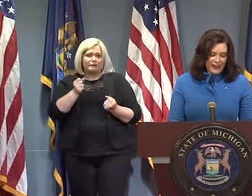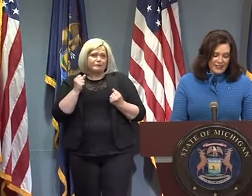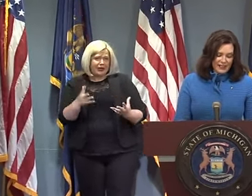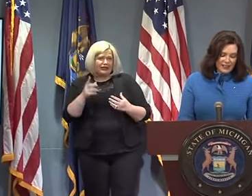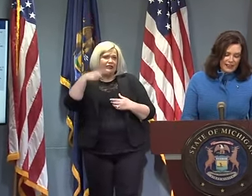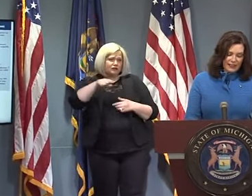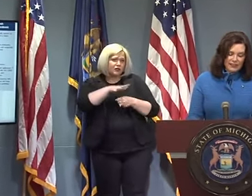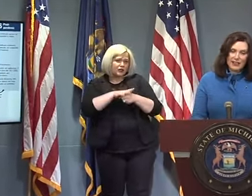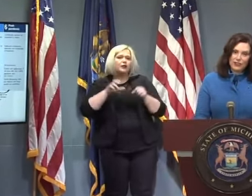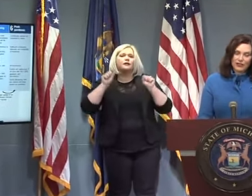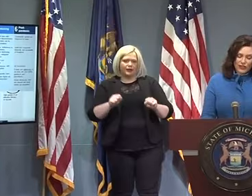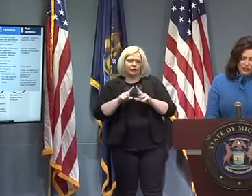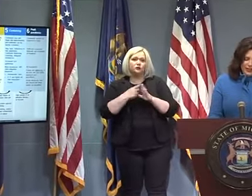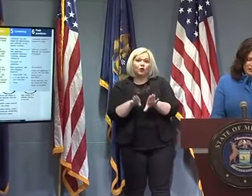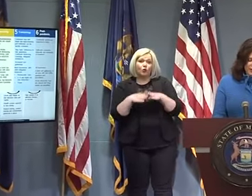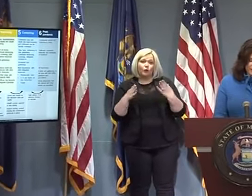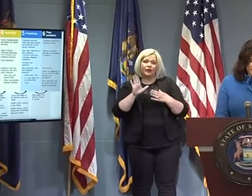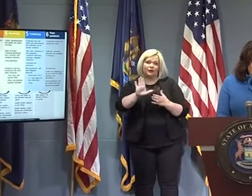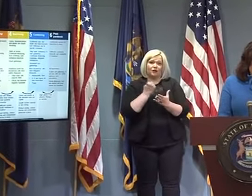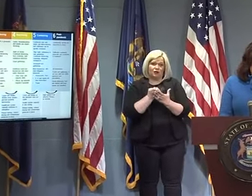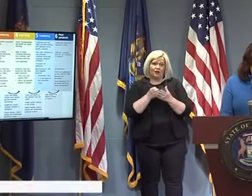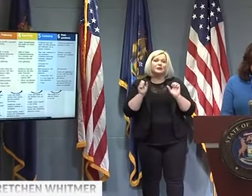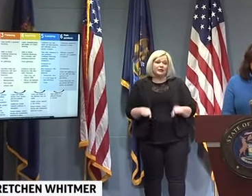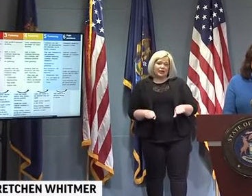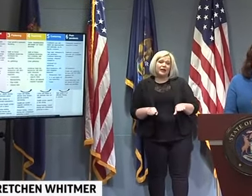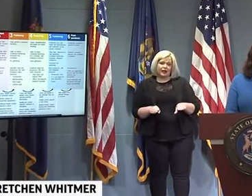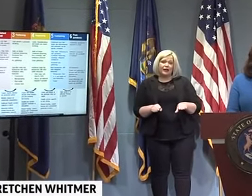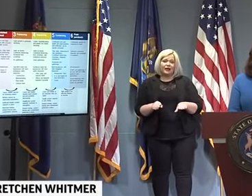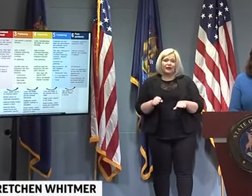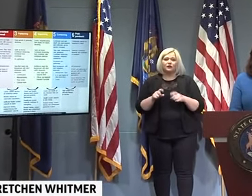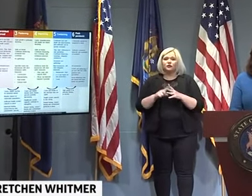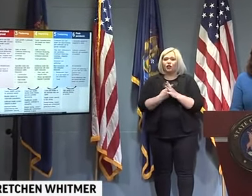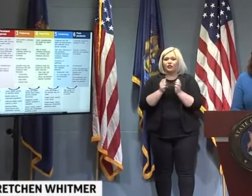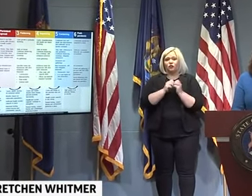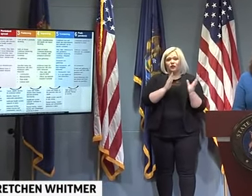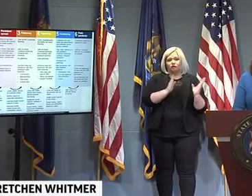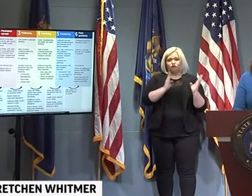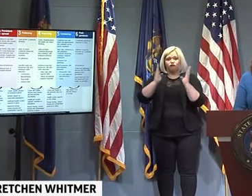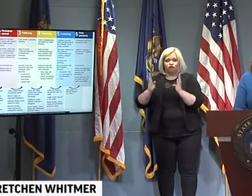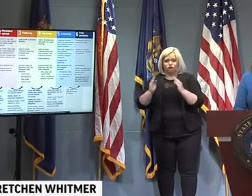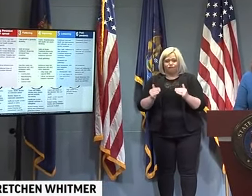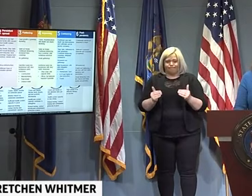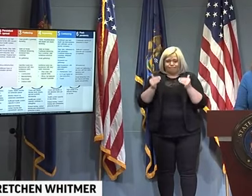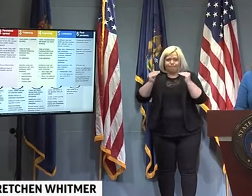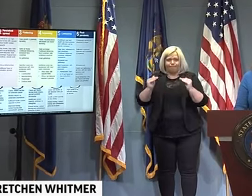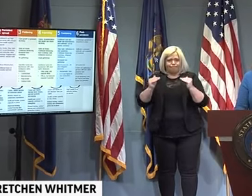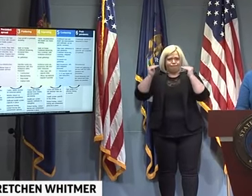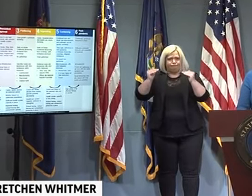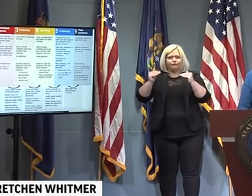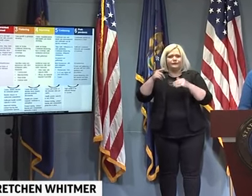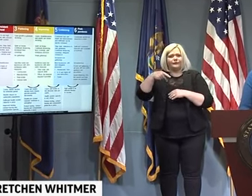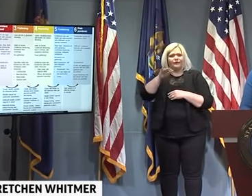begin phasing in sectors of their economy and enter the improving phase of the My Safe Start plan.